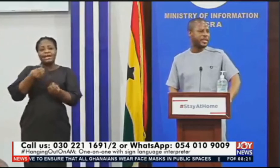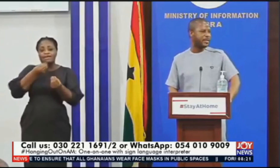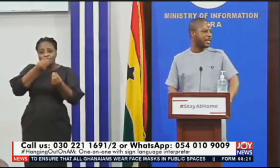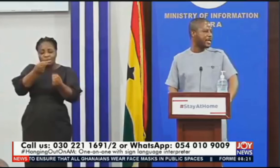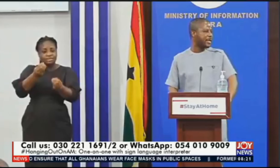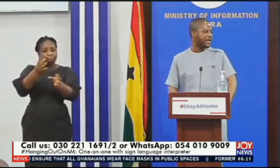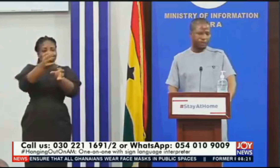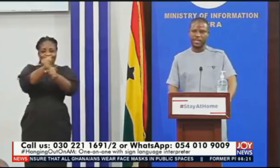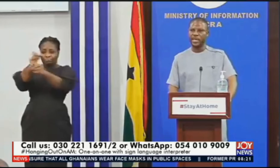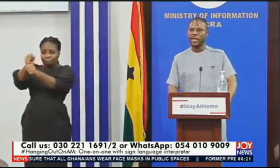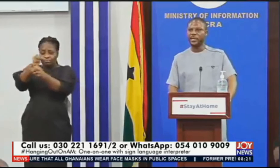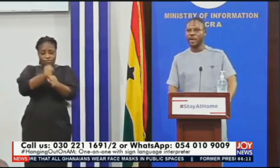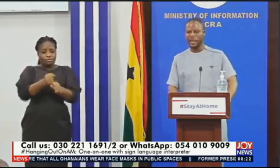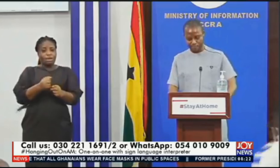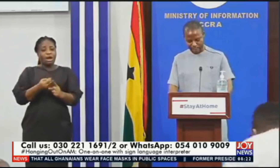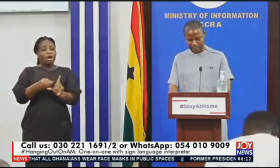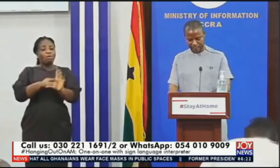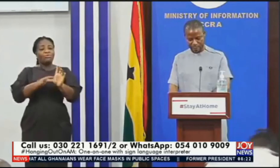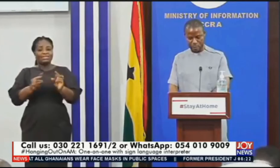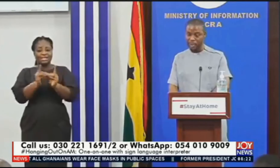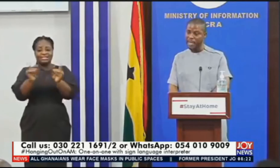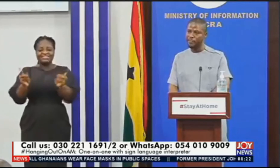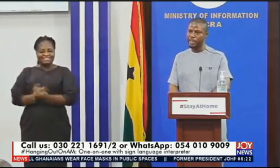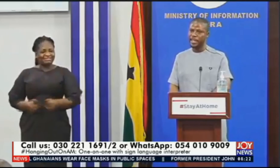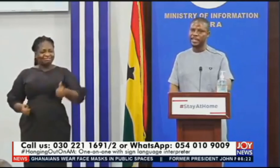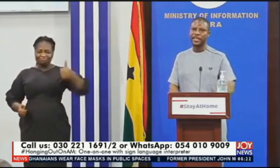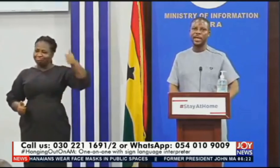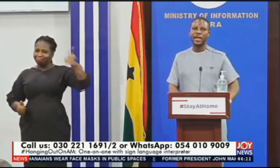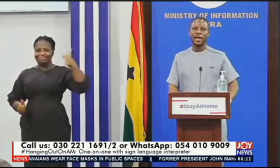Okay, so good morning to you.